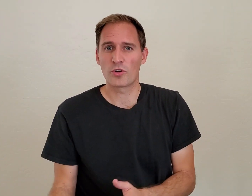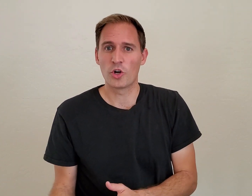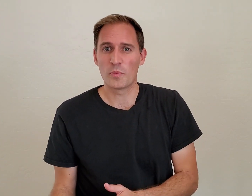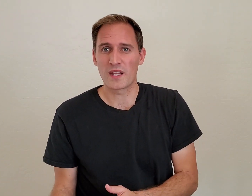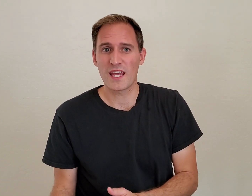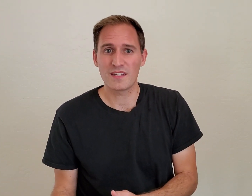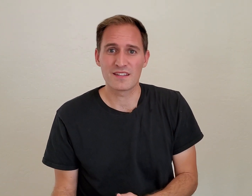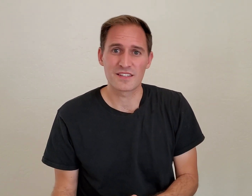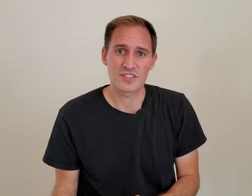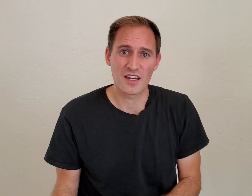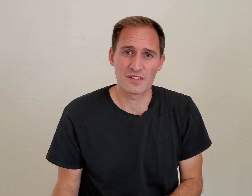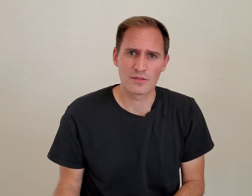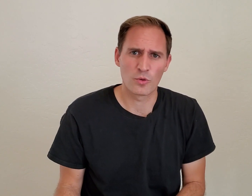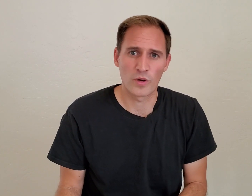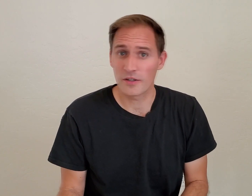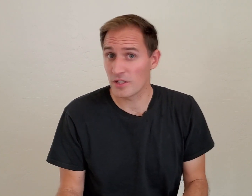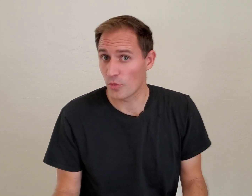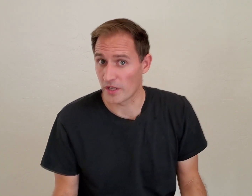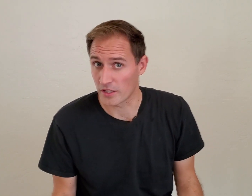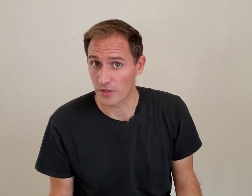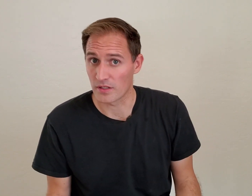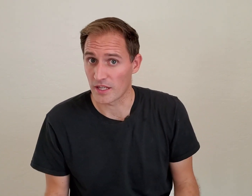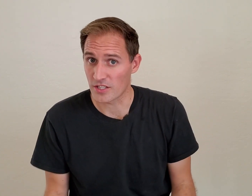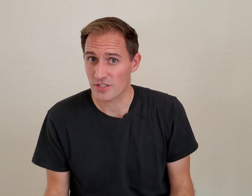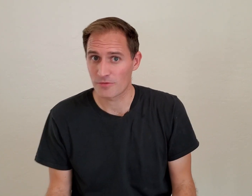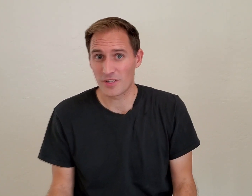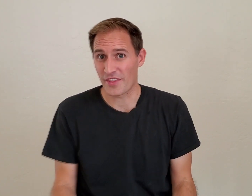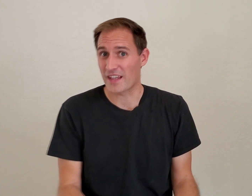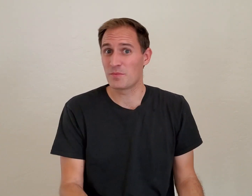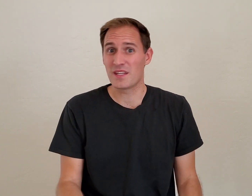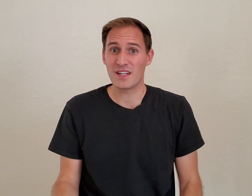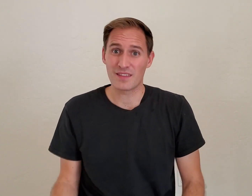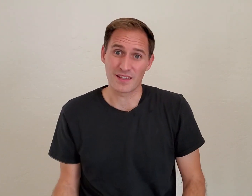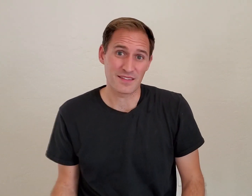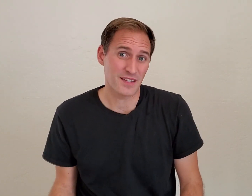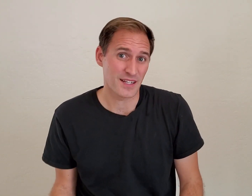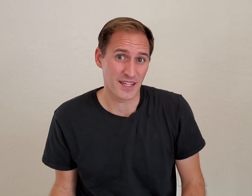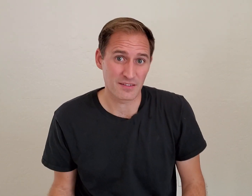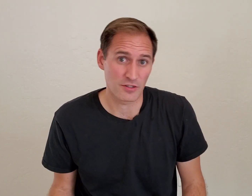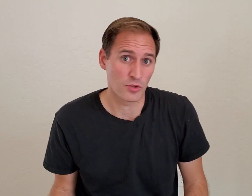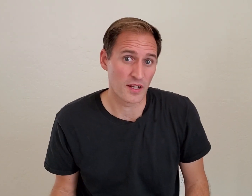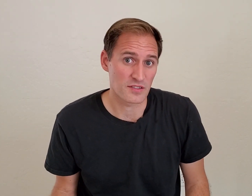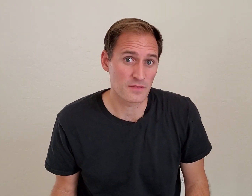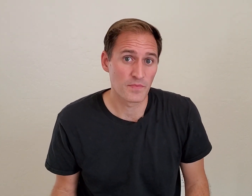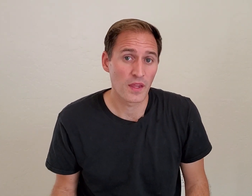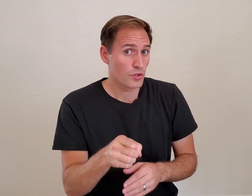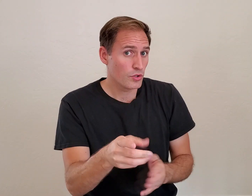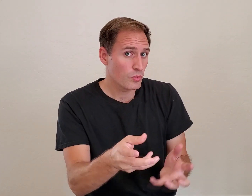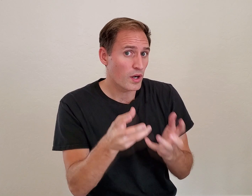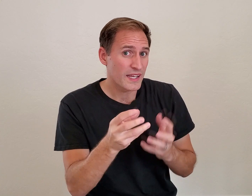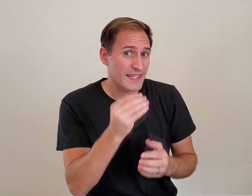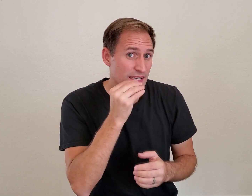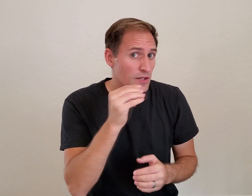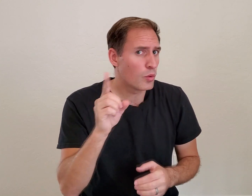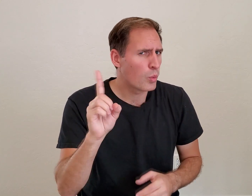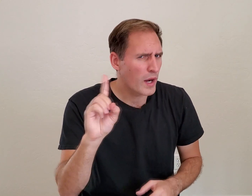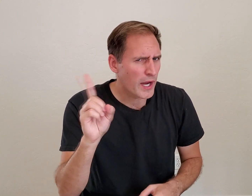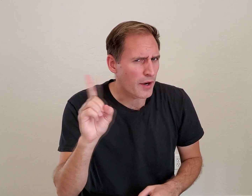more open-ended, such as, where do you want to go to lunch? Well, that could be anything. That's not a yes or no question. You want eat